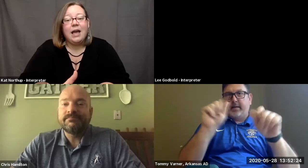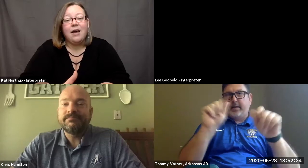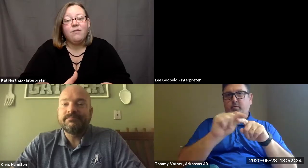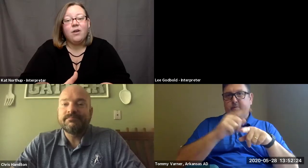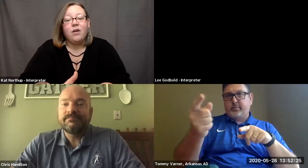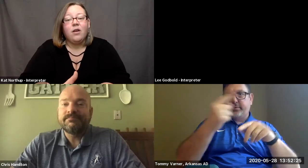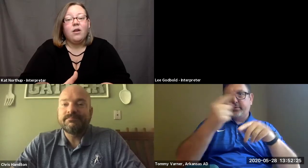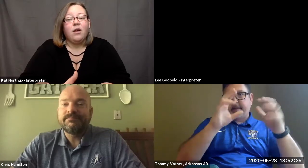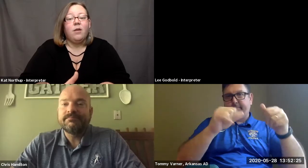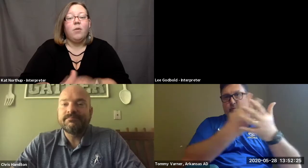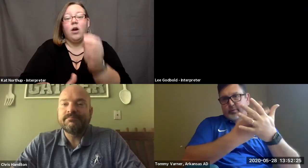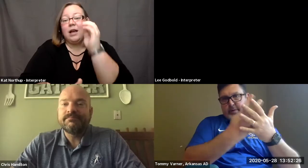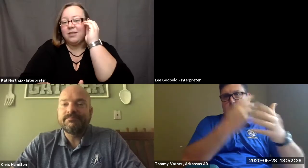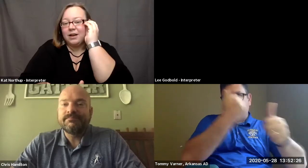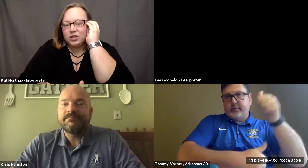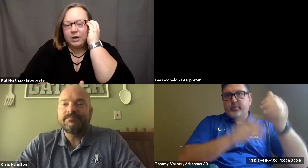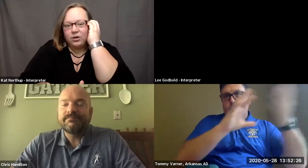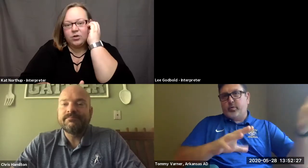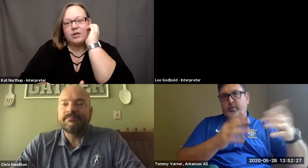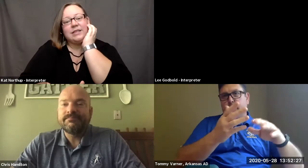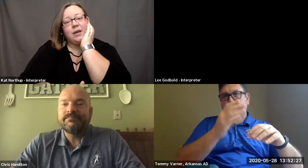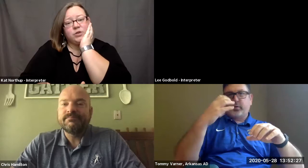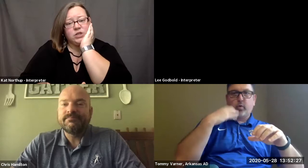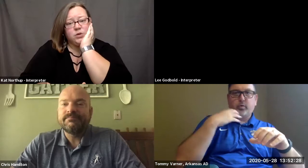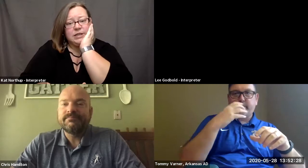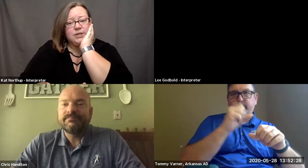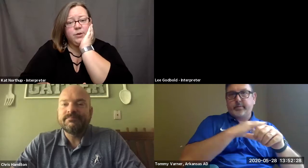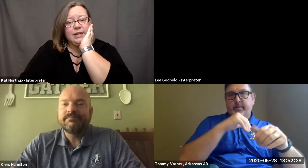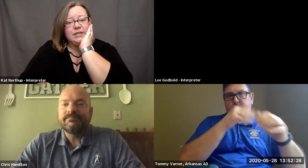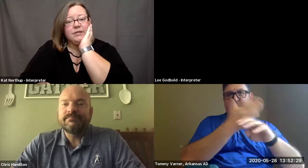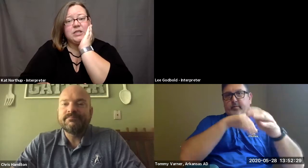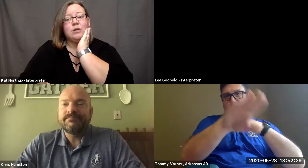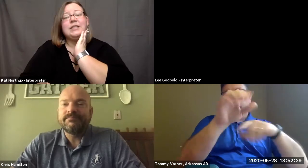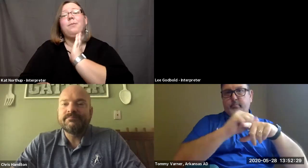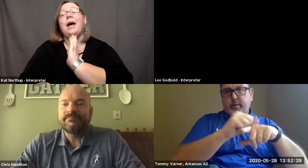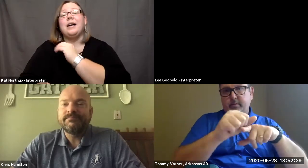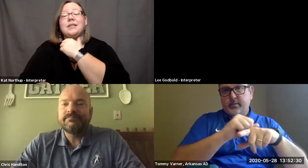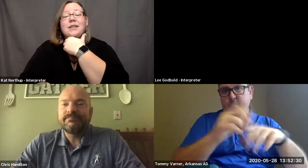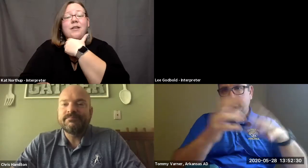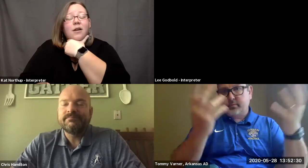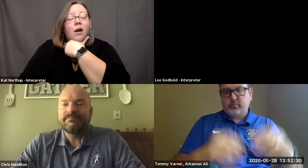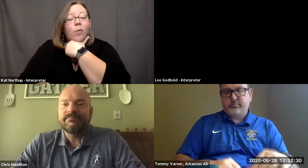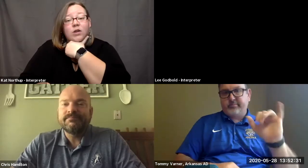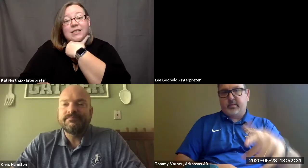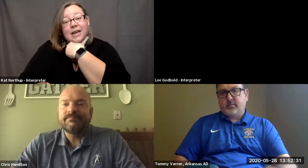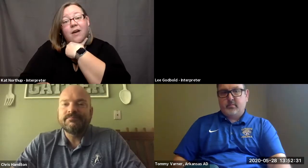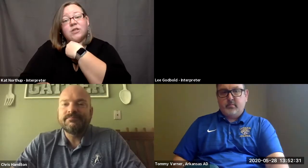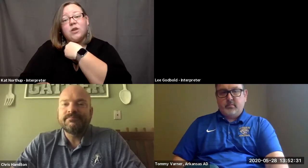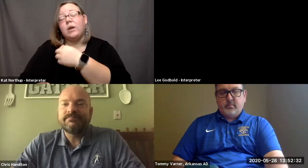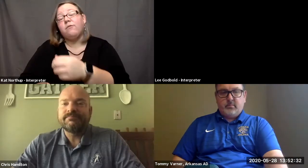have our athletic trainer that's able to do any screenings of students to pass, our staff. So we've been